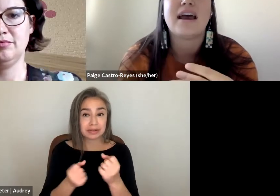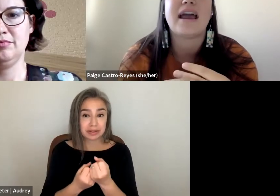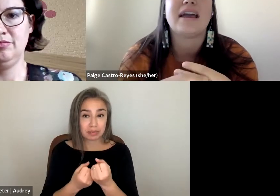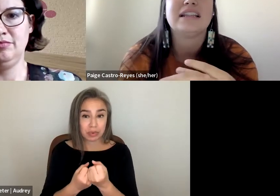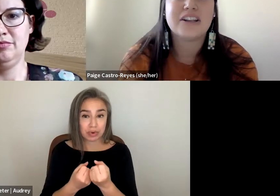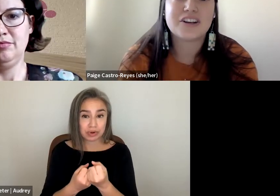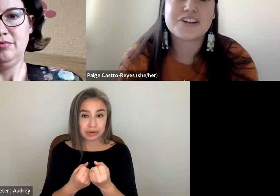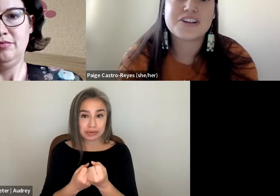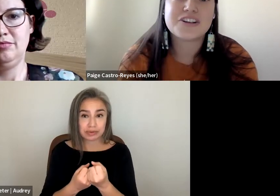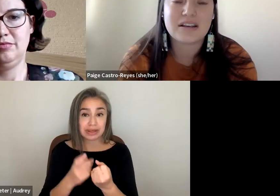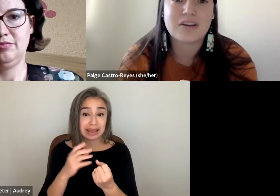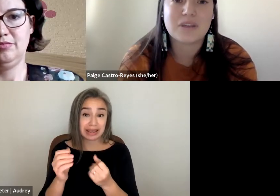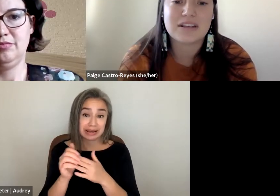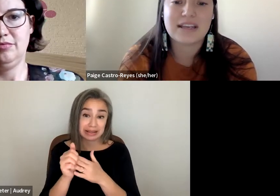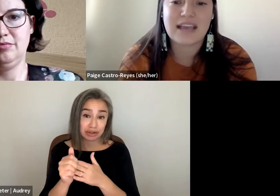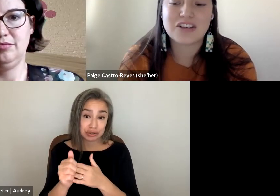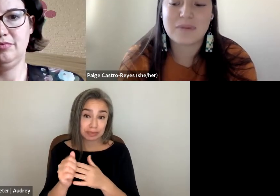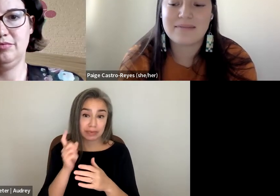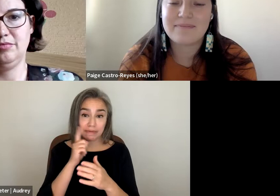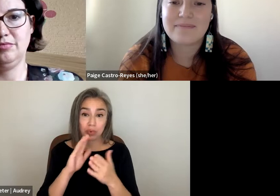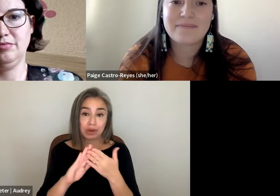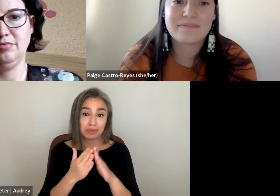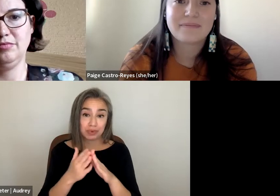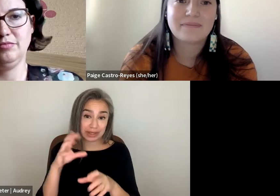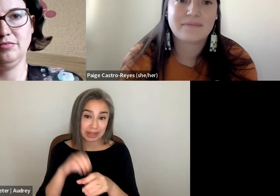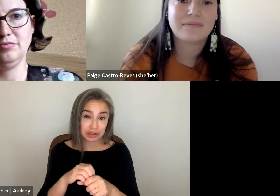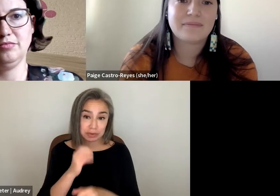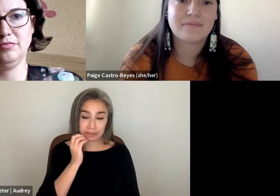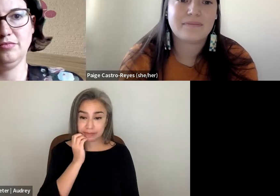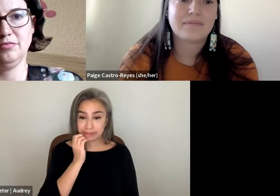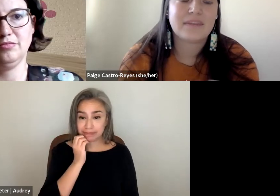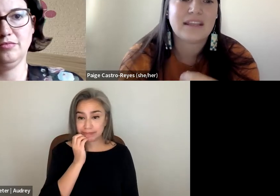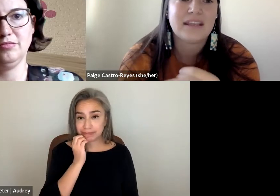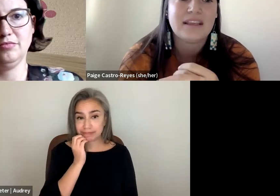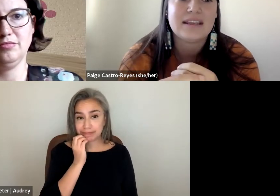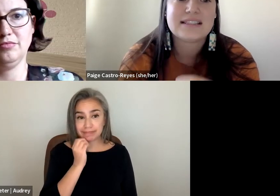support and leadership in community engagement.